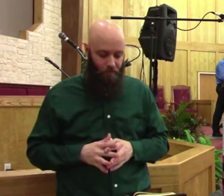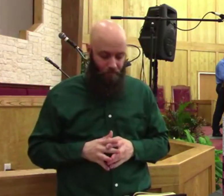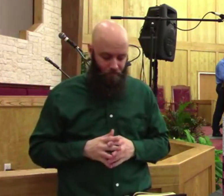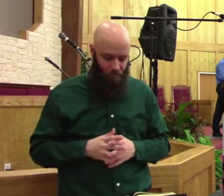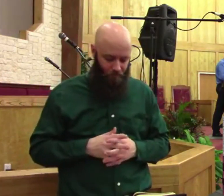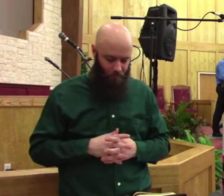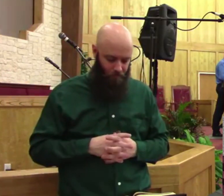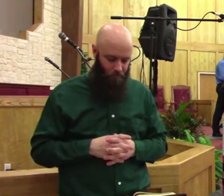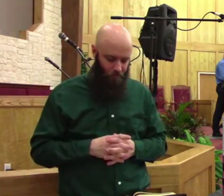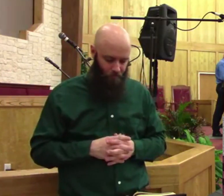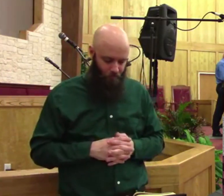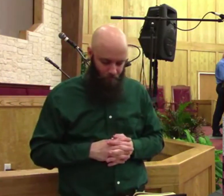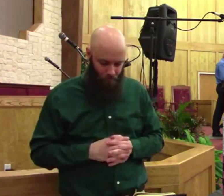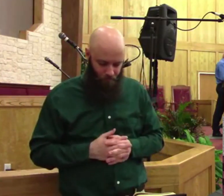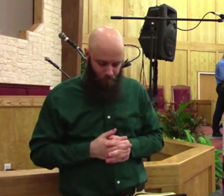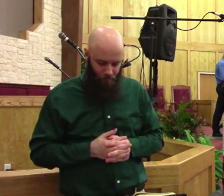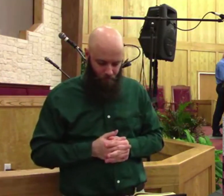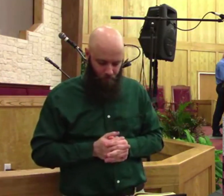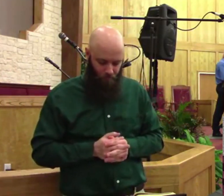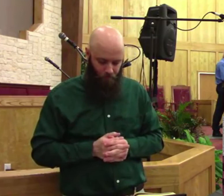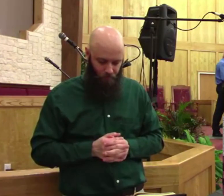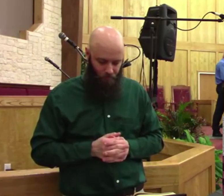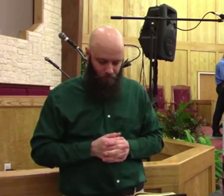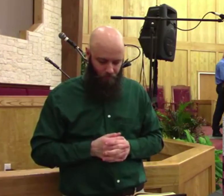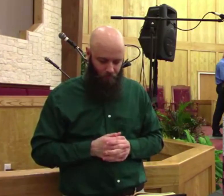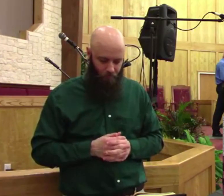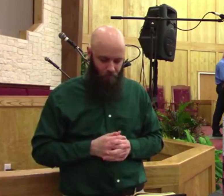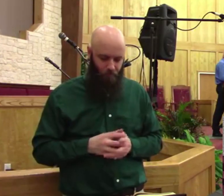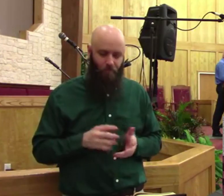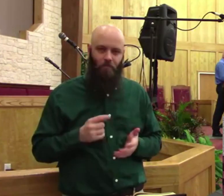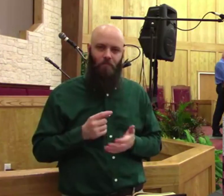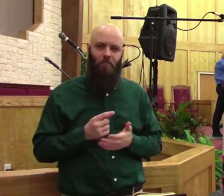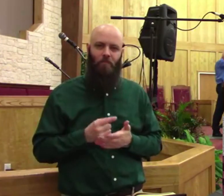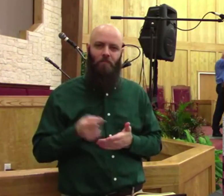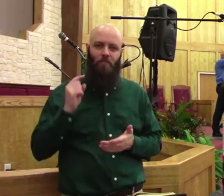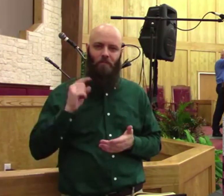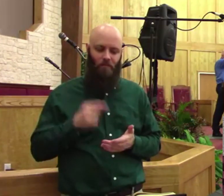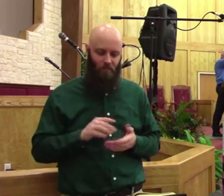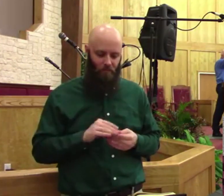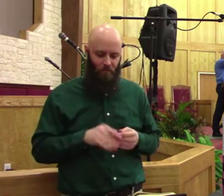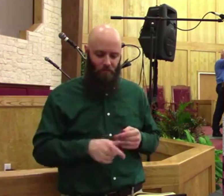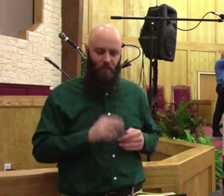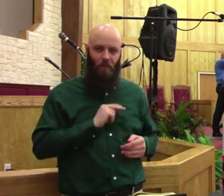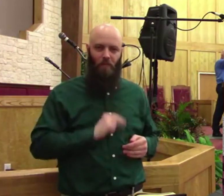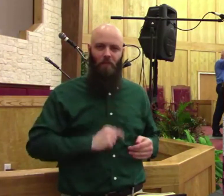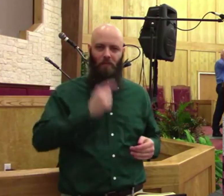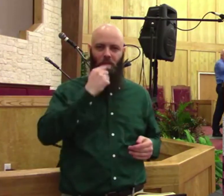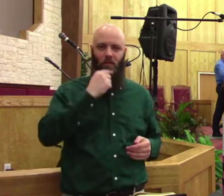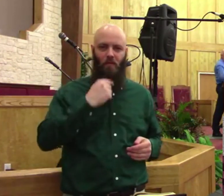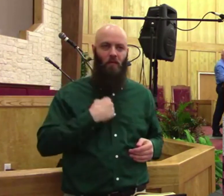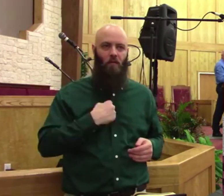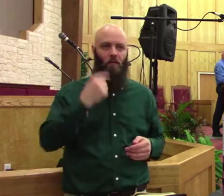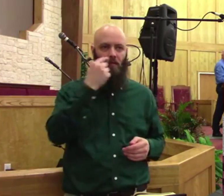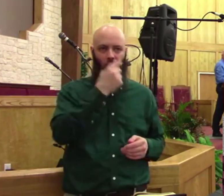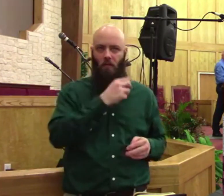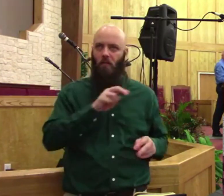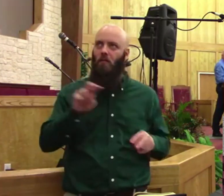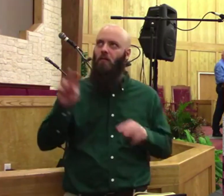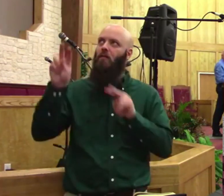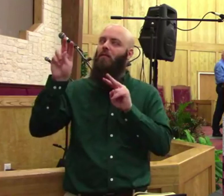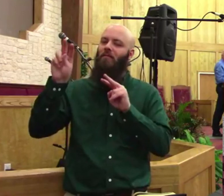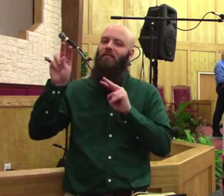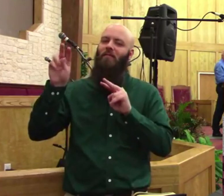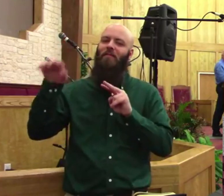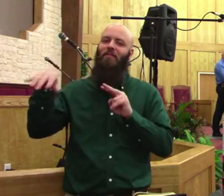I looked to heaven. Nebuchadnezzar lifted his eyes to heaven and found